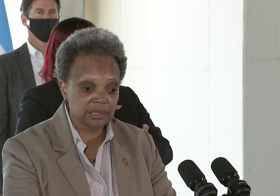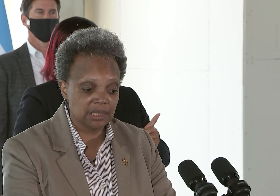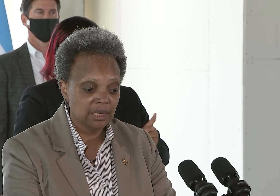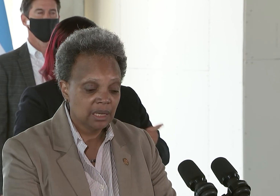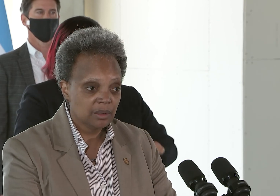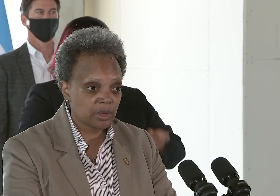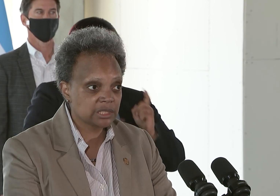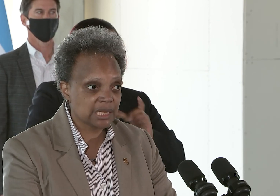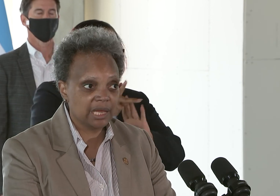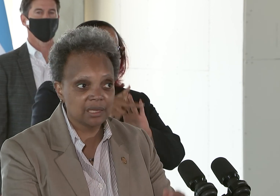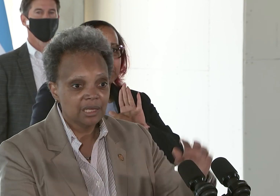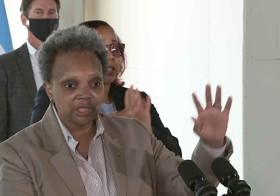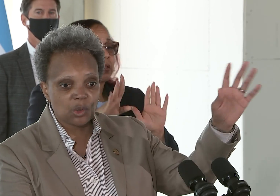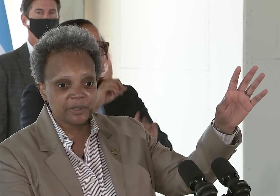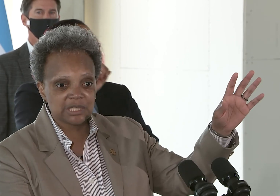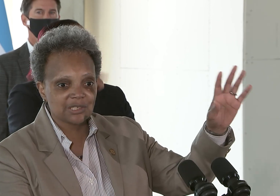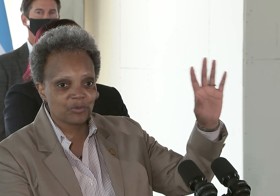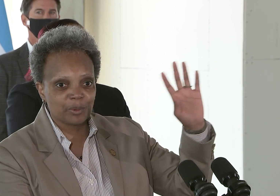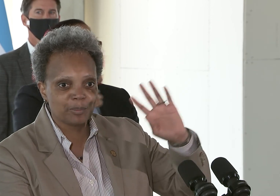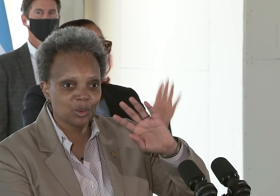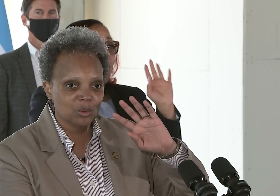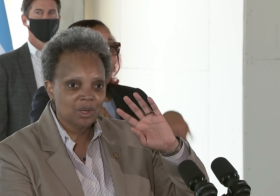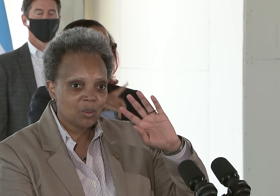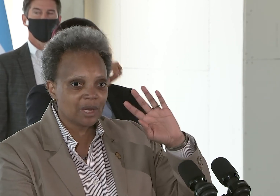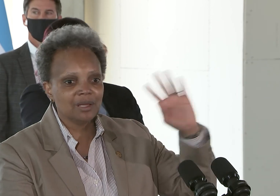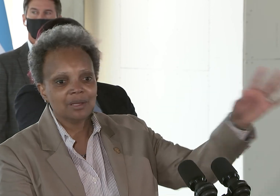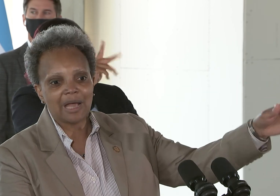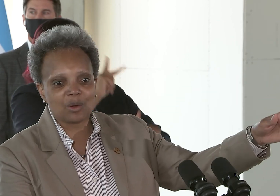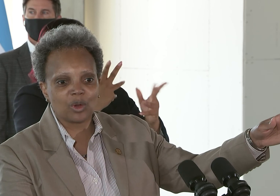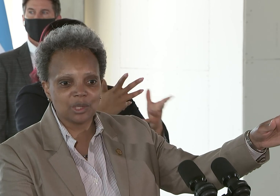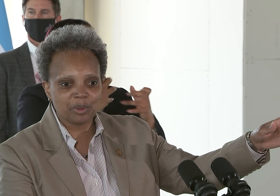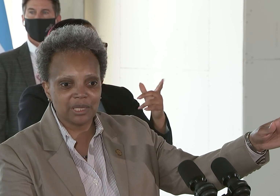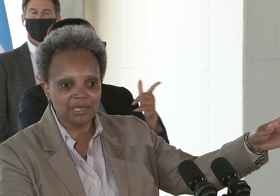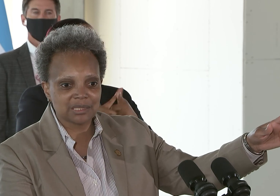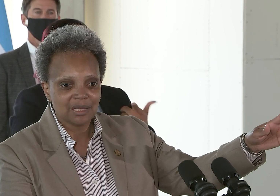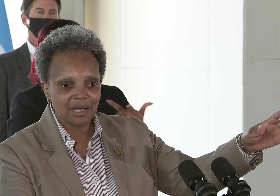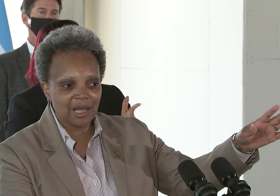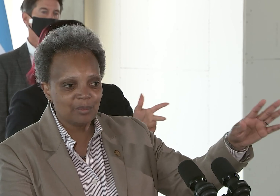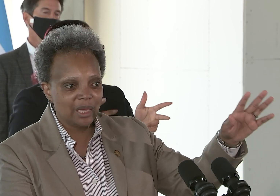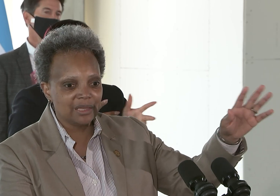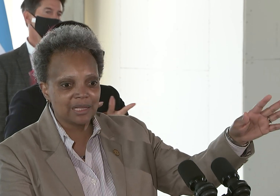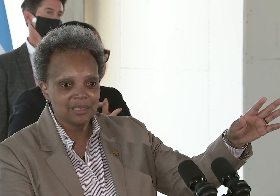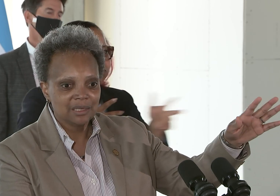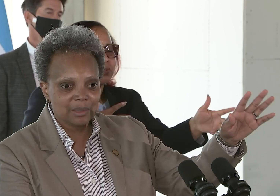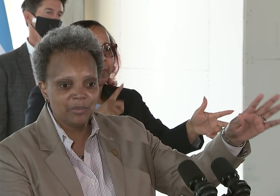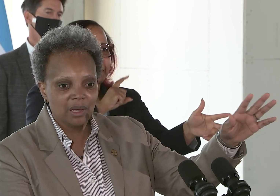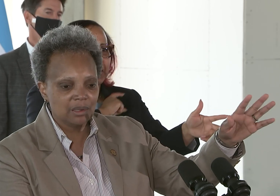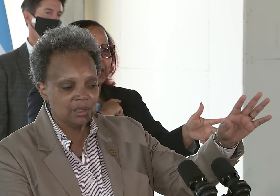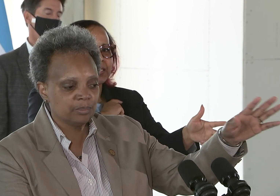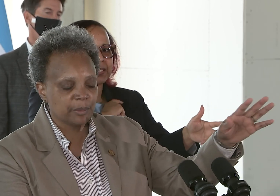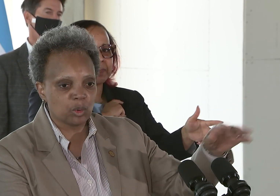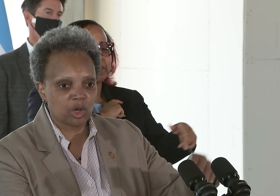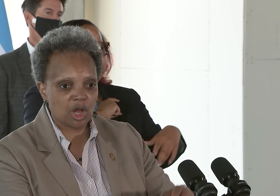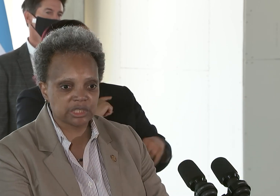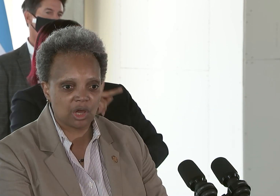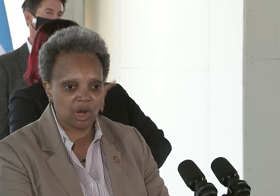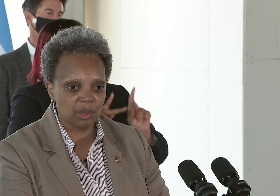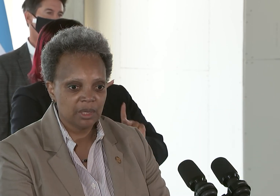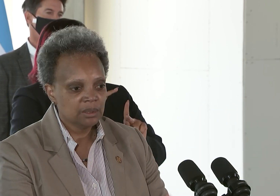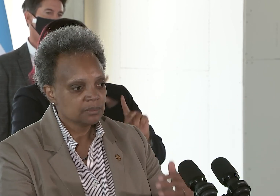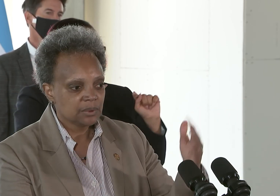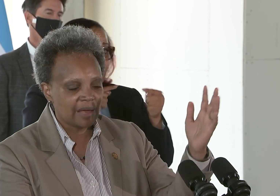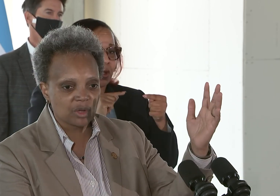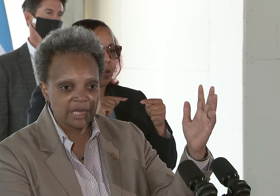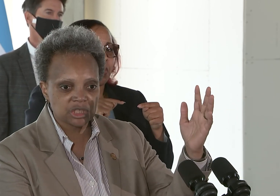right-size the policy. We're not saying it's open season for people who want to outrun the police and that the people who are causing